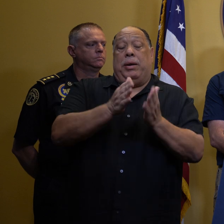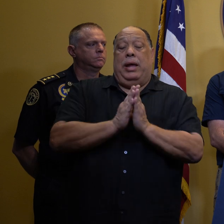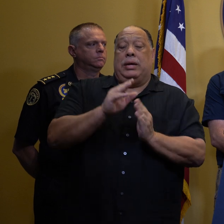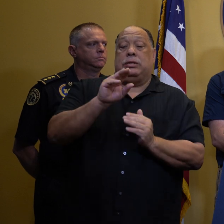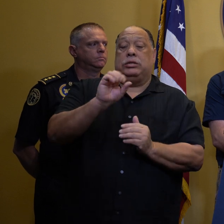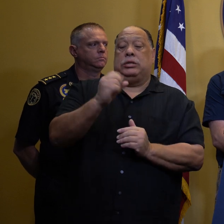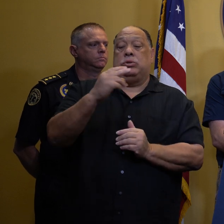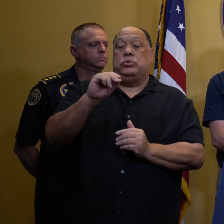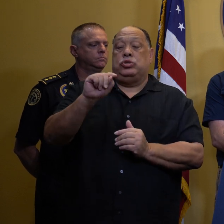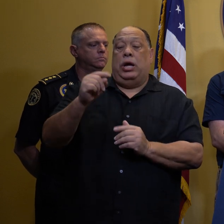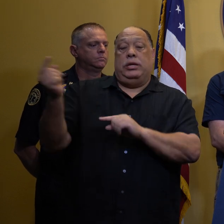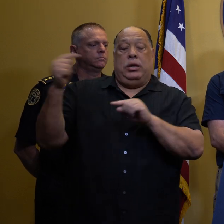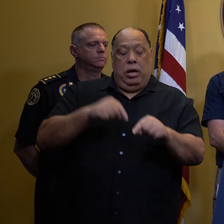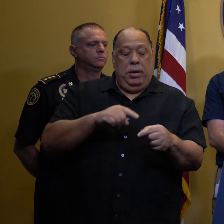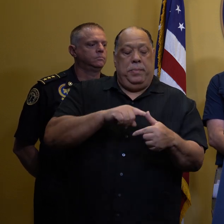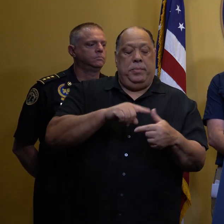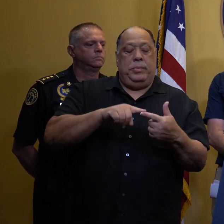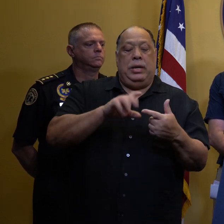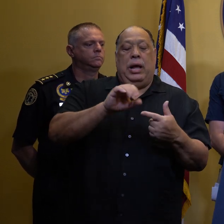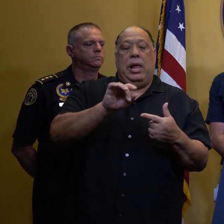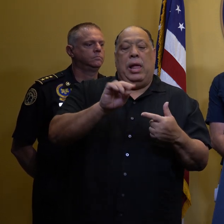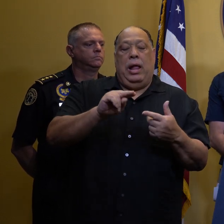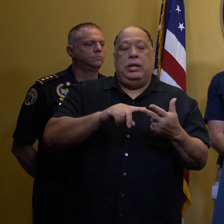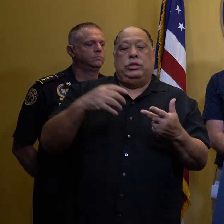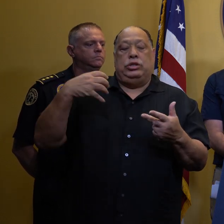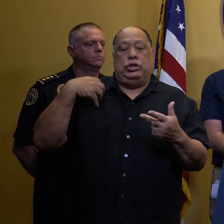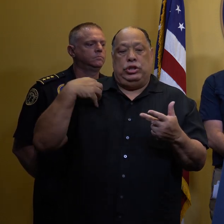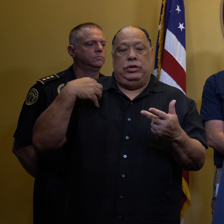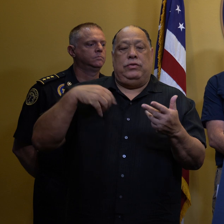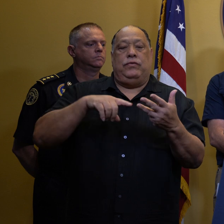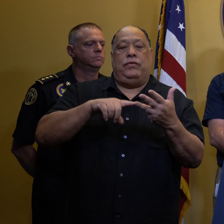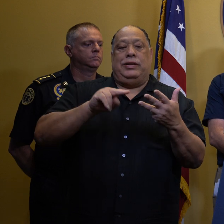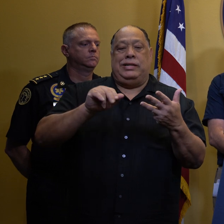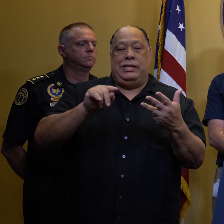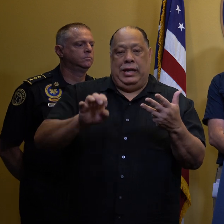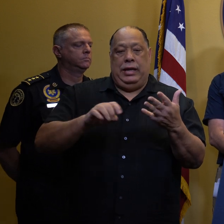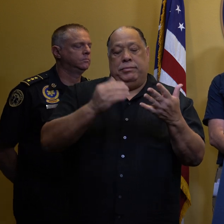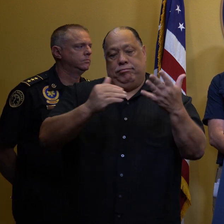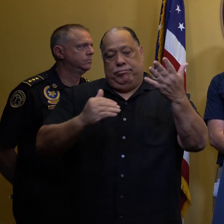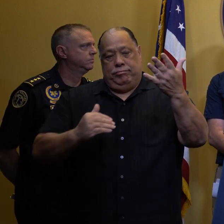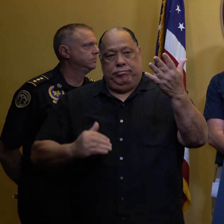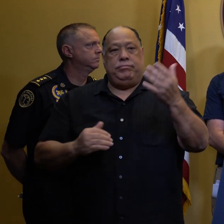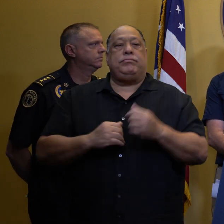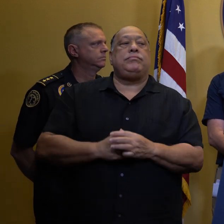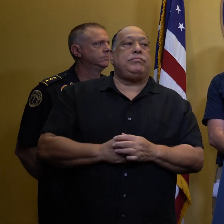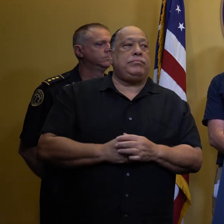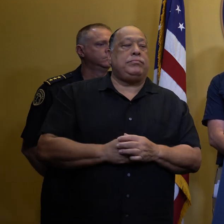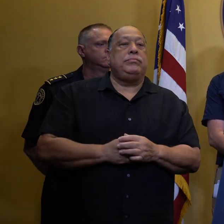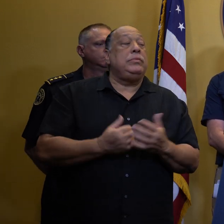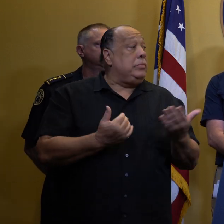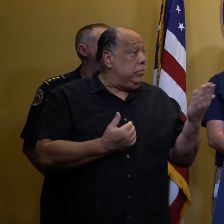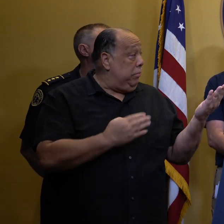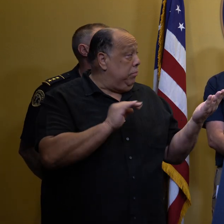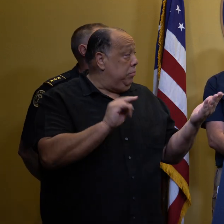we're going to hear from Colin, and we'll hear from Chief Summeron, and then Nate, and we'll fall in order as I've talked about.